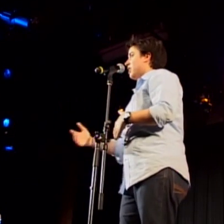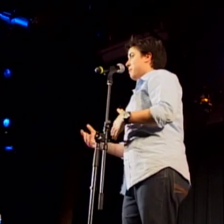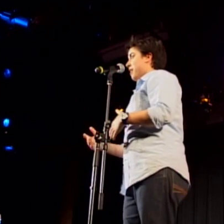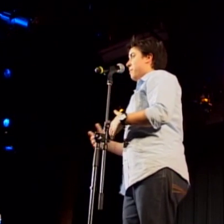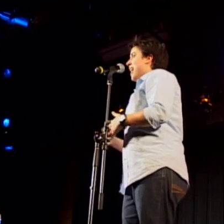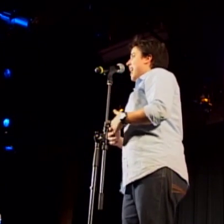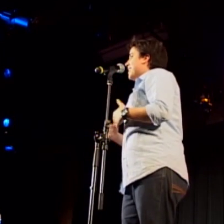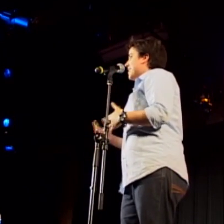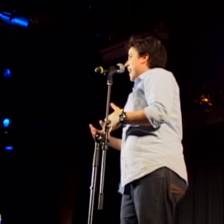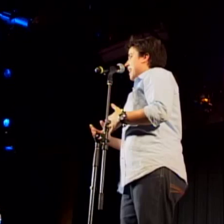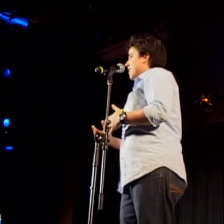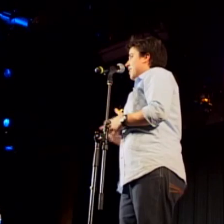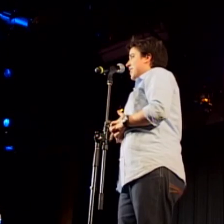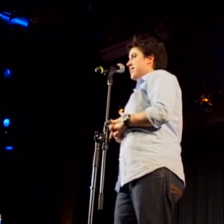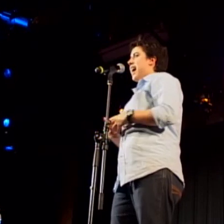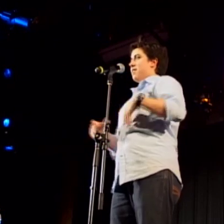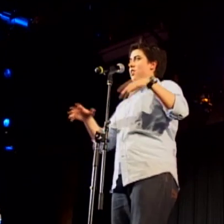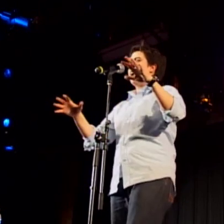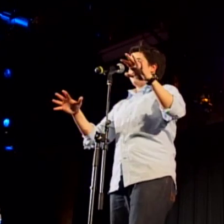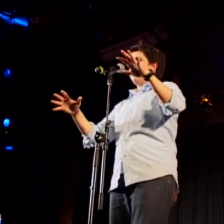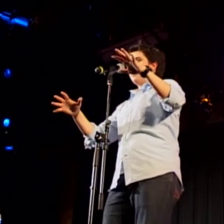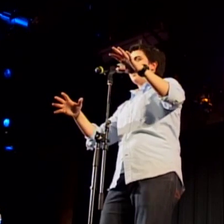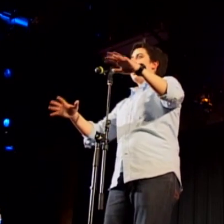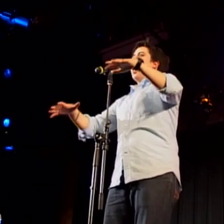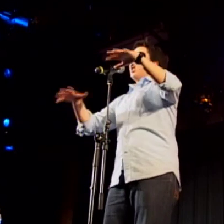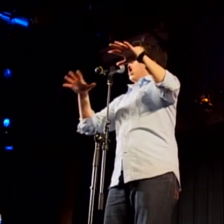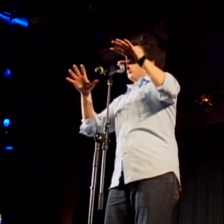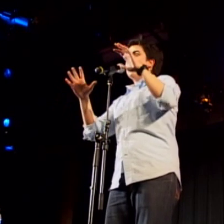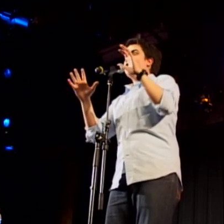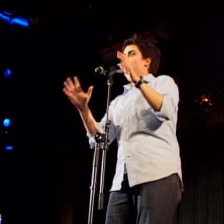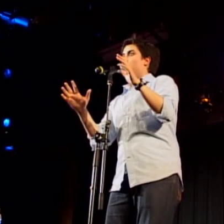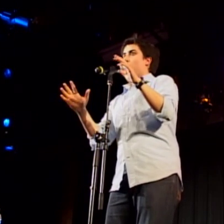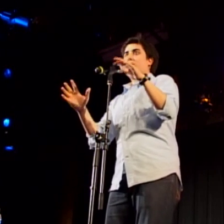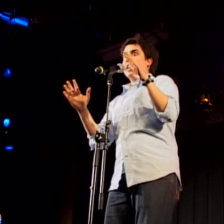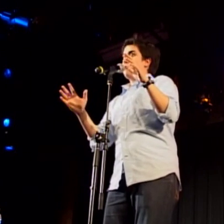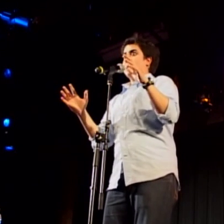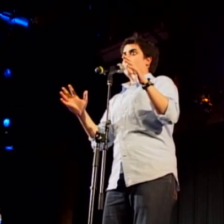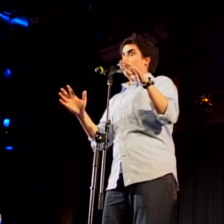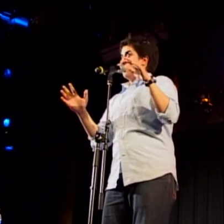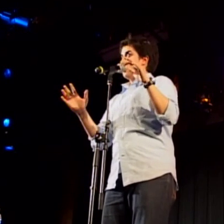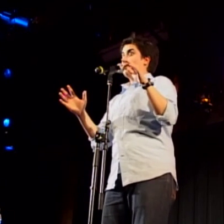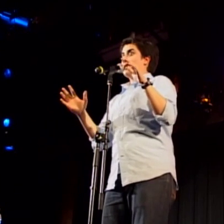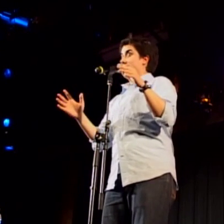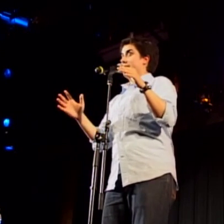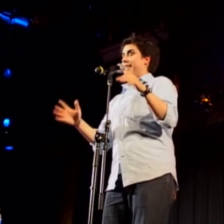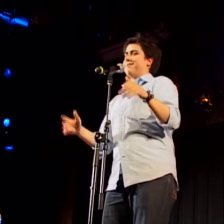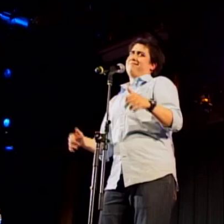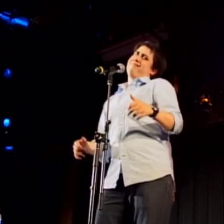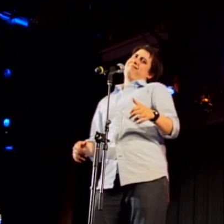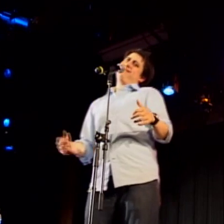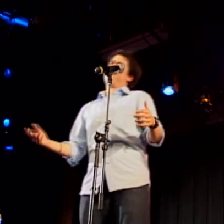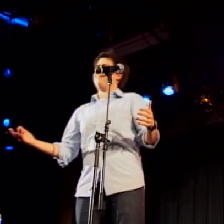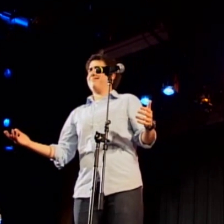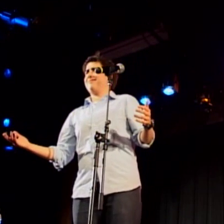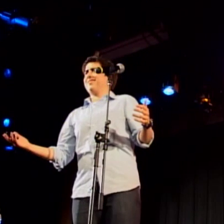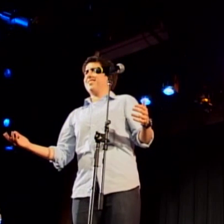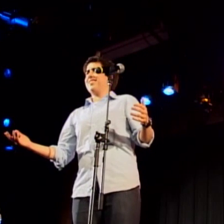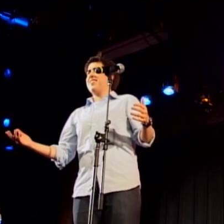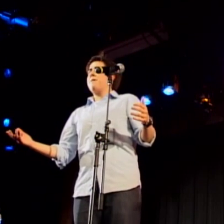the other day talking about him, and it said, okay, who knew deaf people were so sneaky?